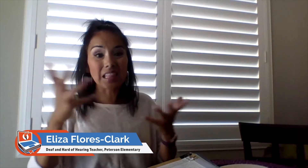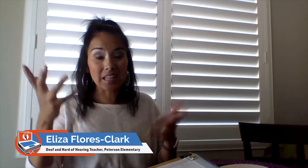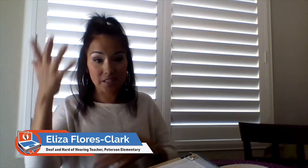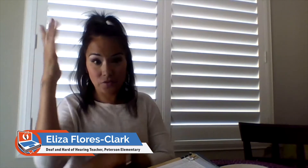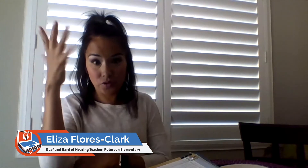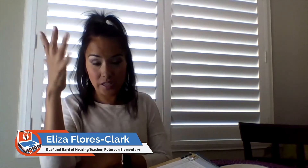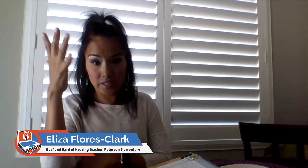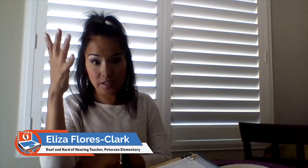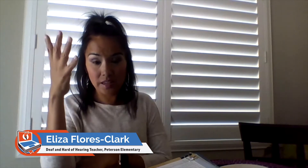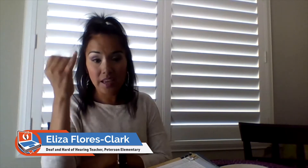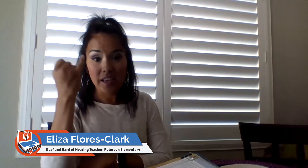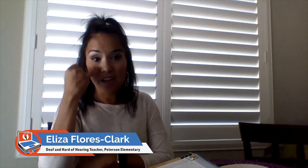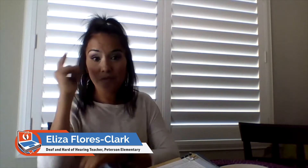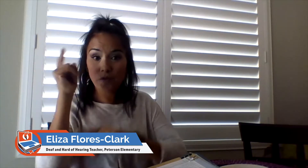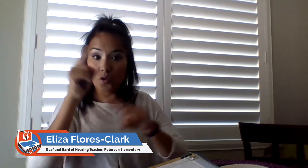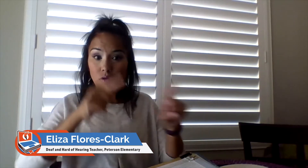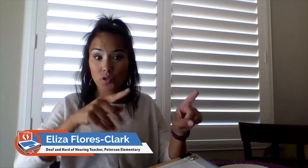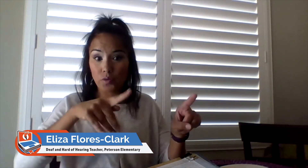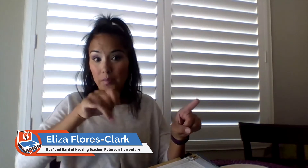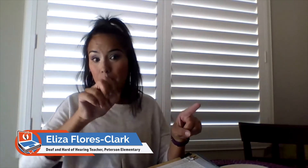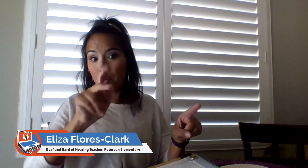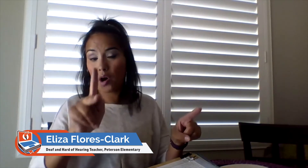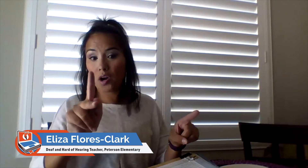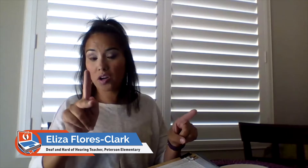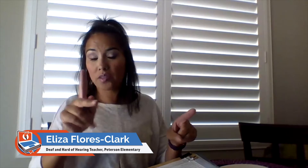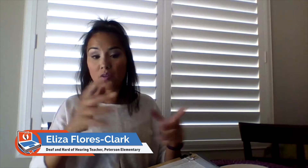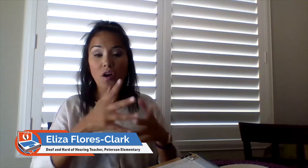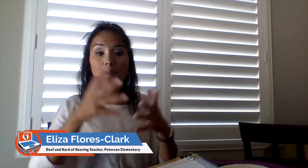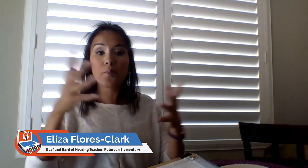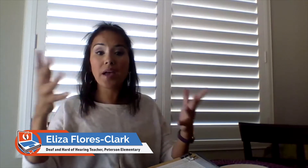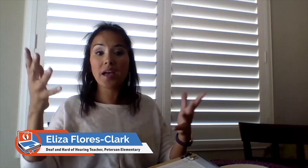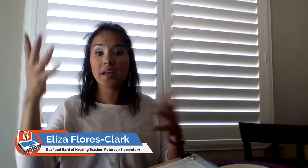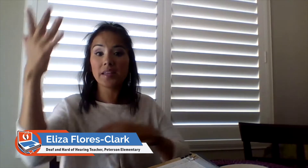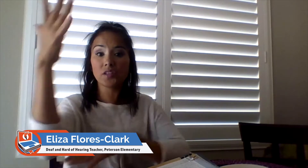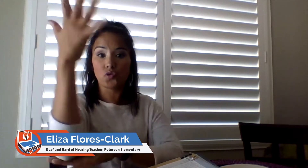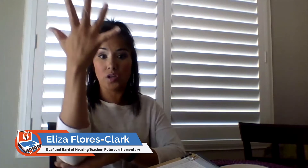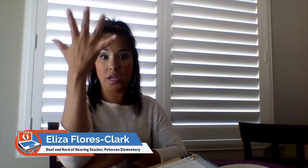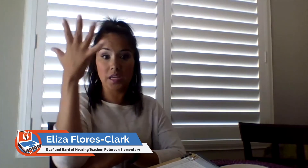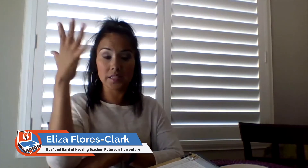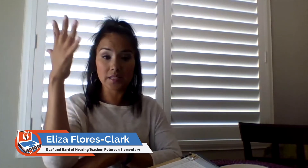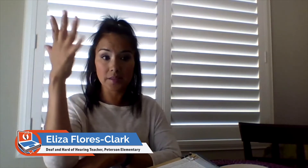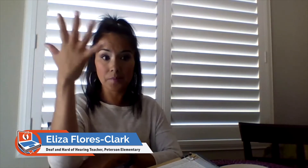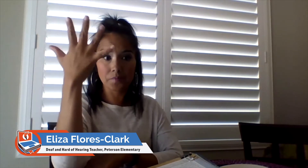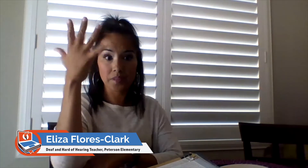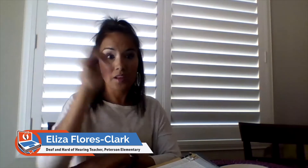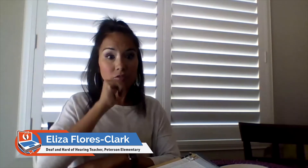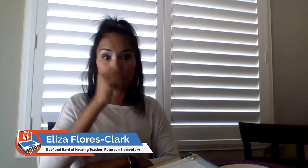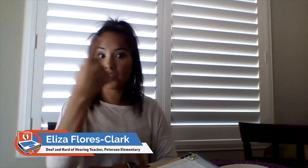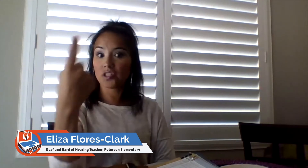of trees. If you go to there are many trees. It's not just